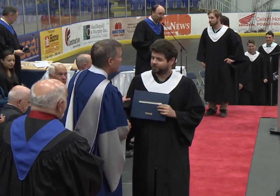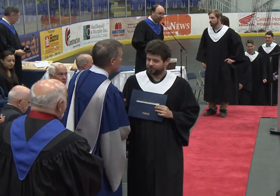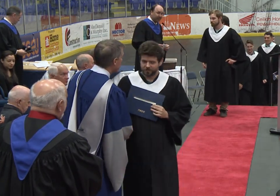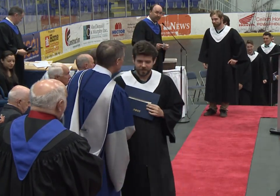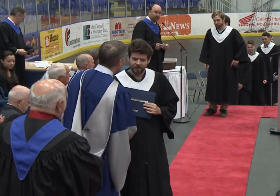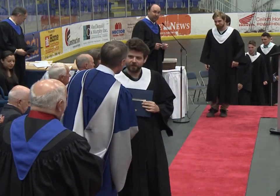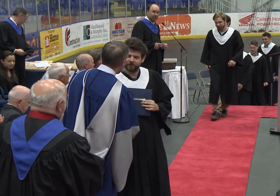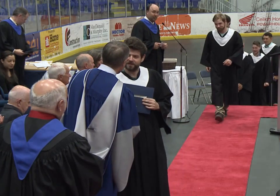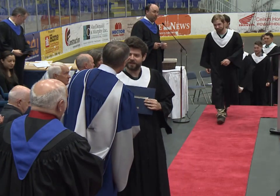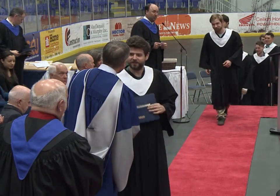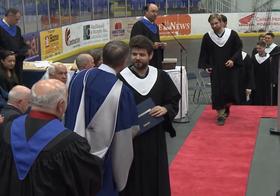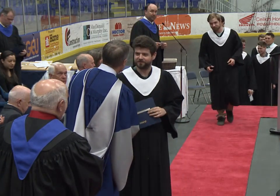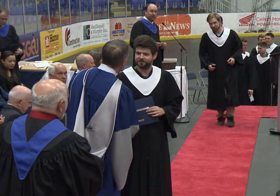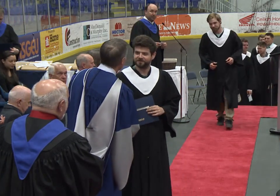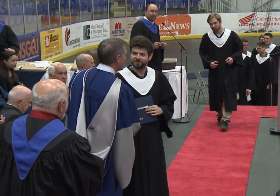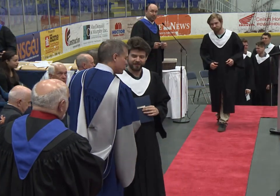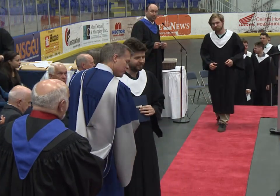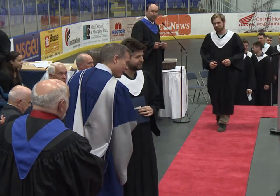Devin Walsh.